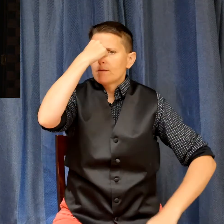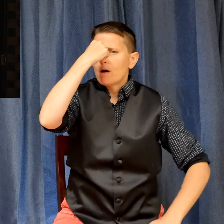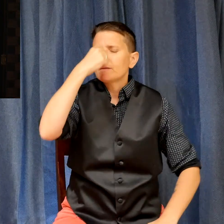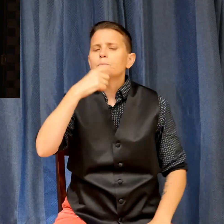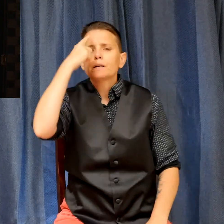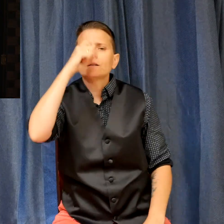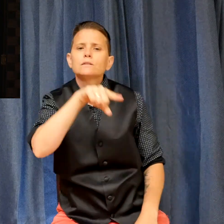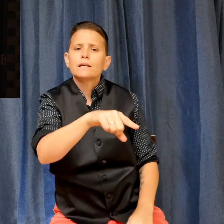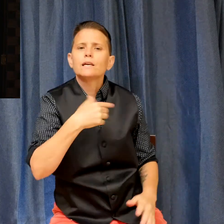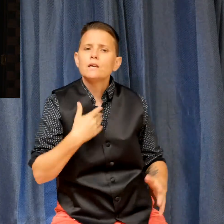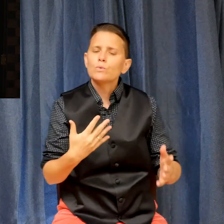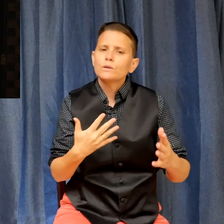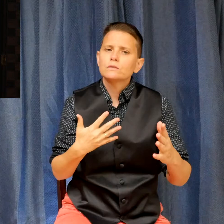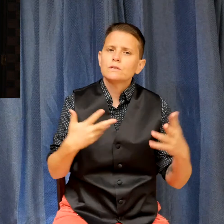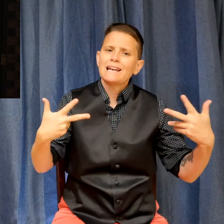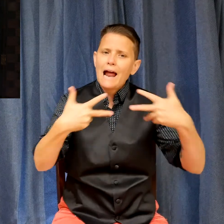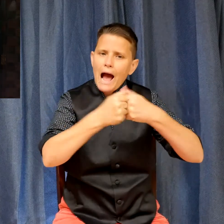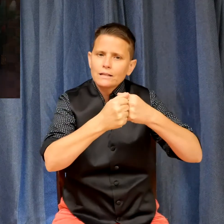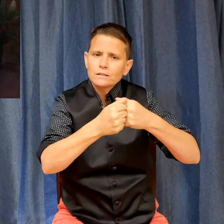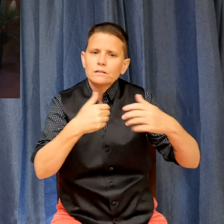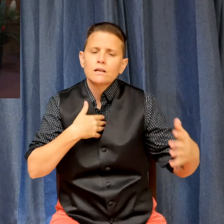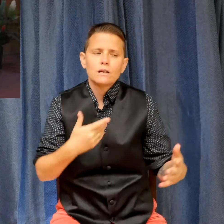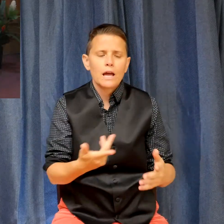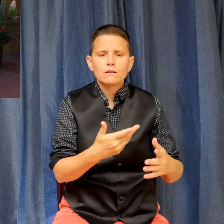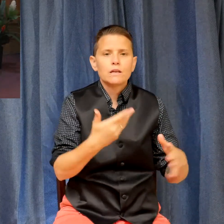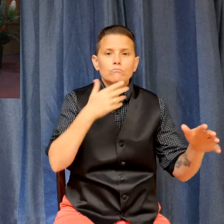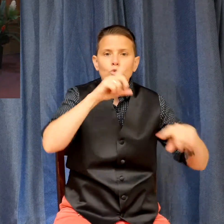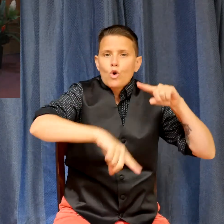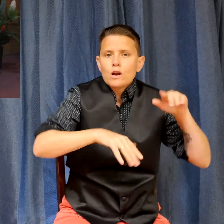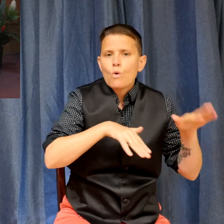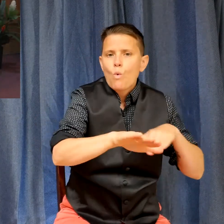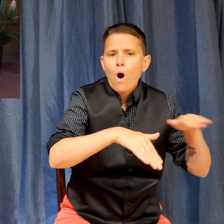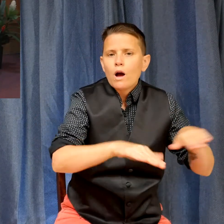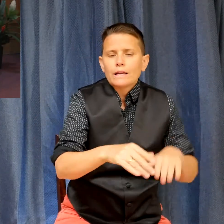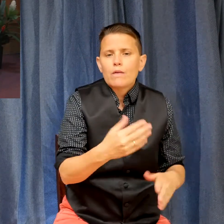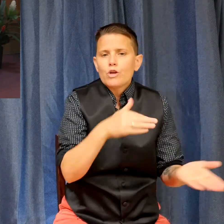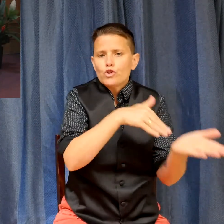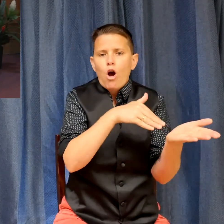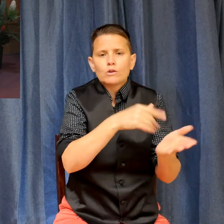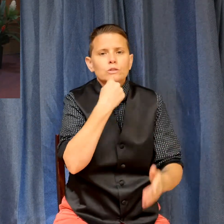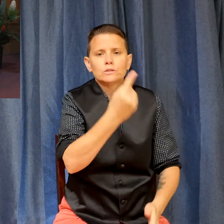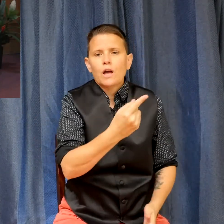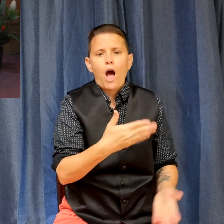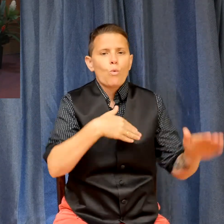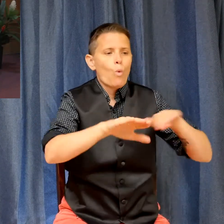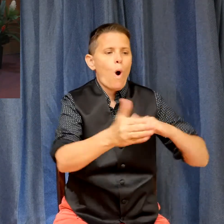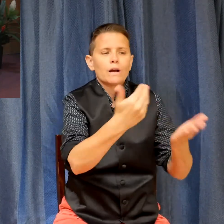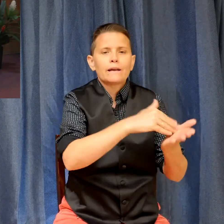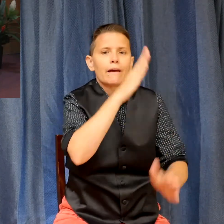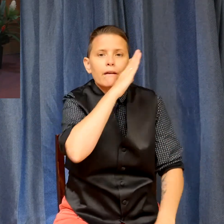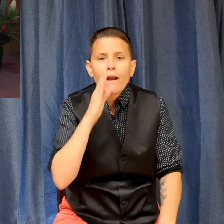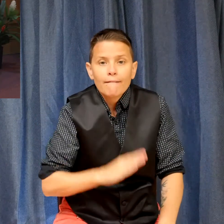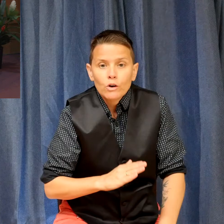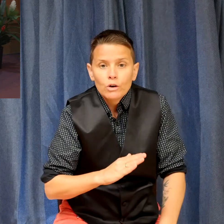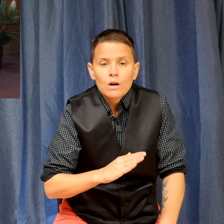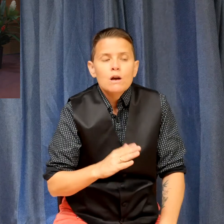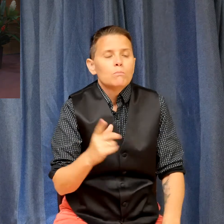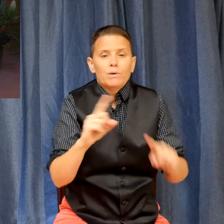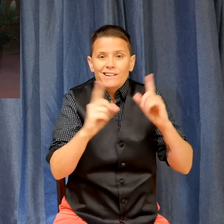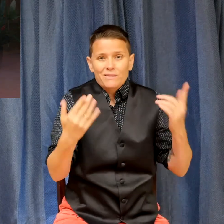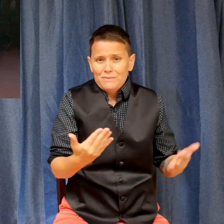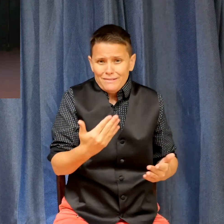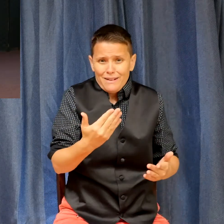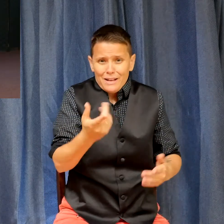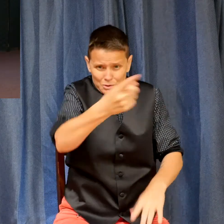it is. Yeah. Absolutely. Rewire. Okay. So this is a great question. I love this one. So we'll see how you do here. How do you feel that